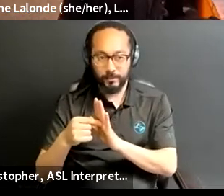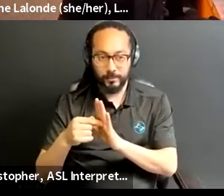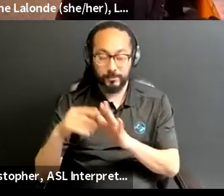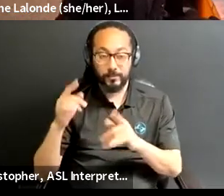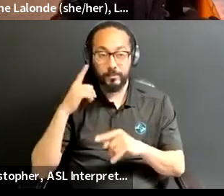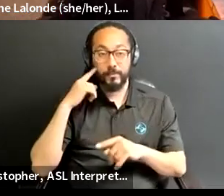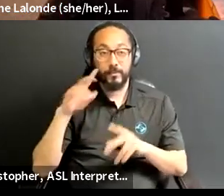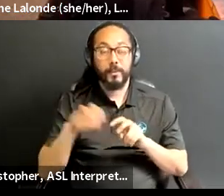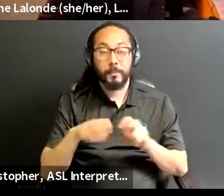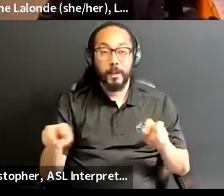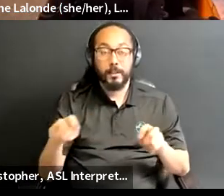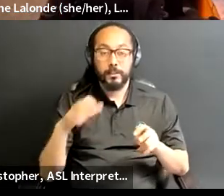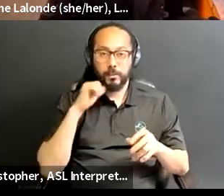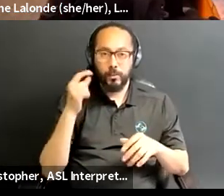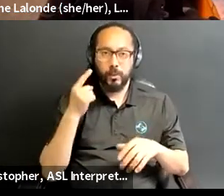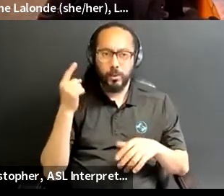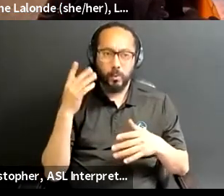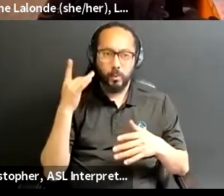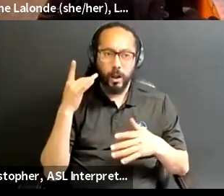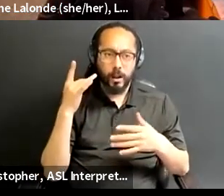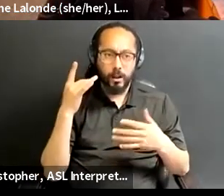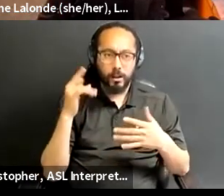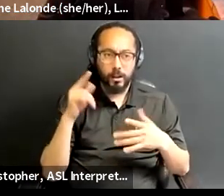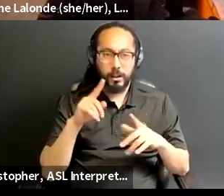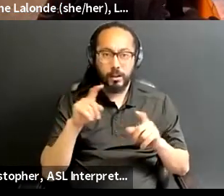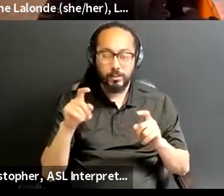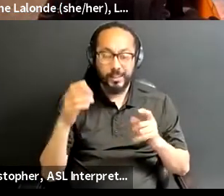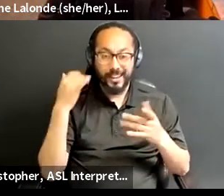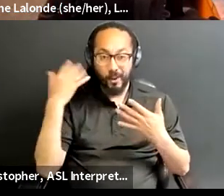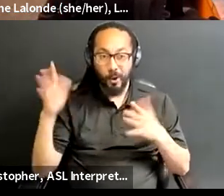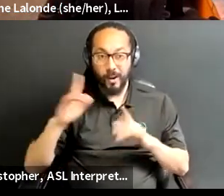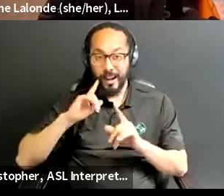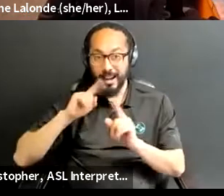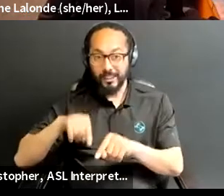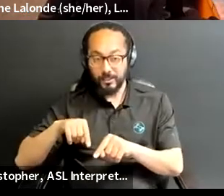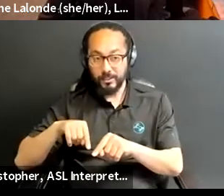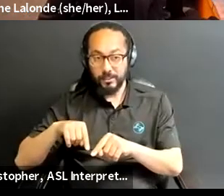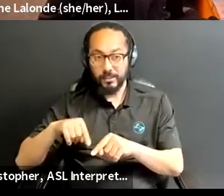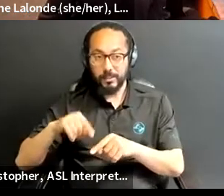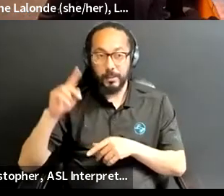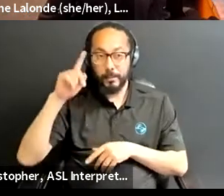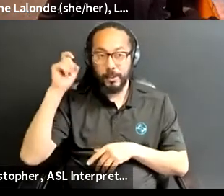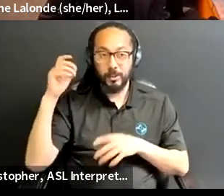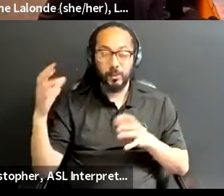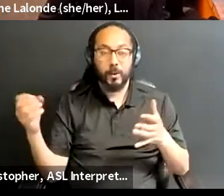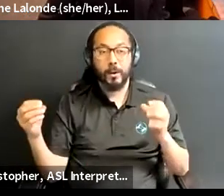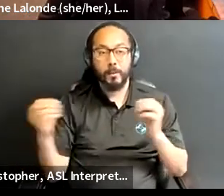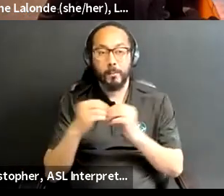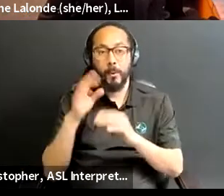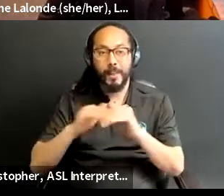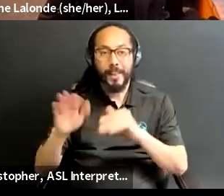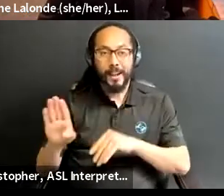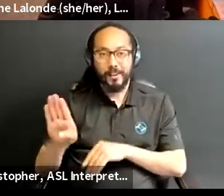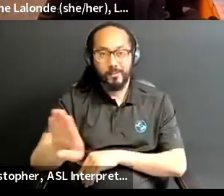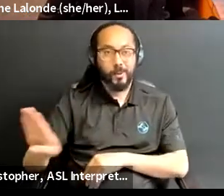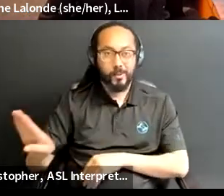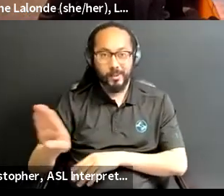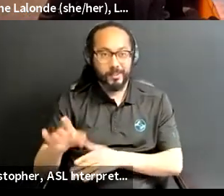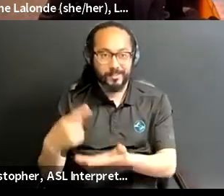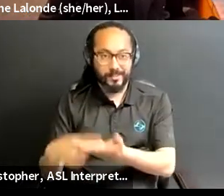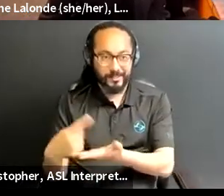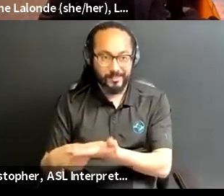panelists don't wonder why we're asking questions that have been answered, it's because we want more than the person who asked the